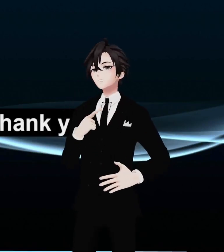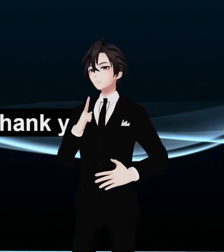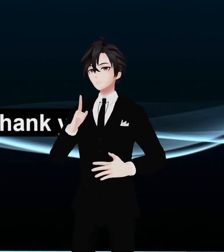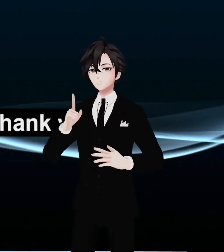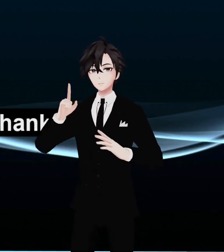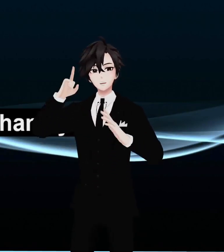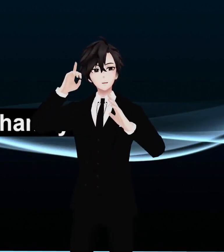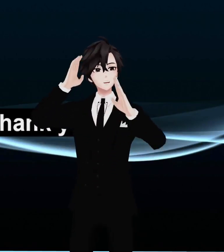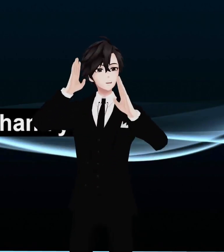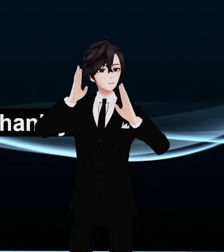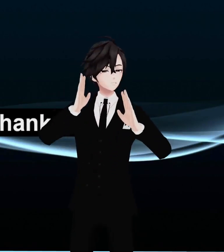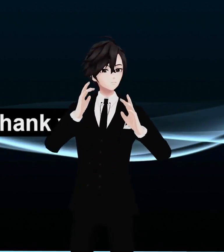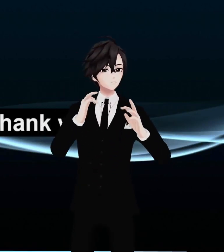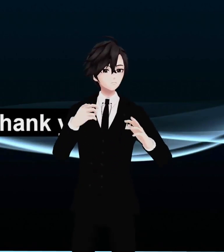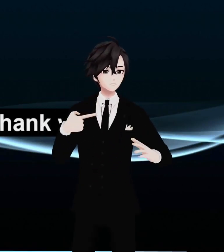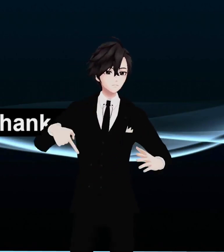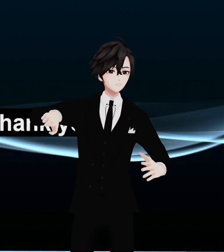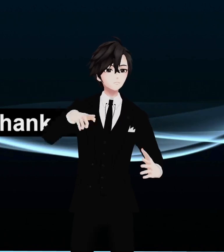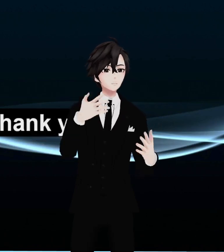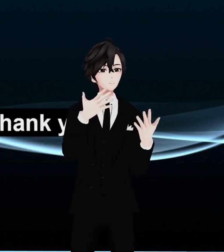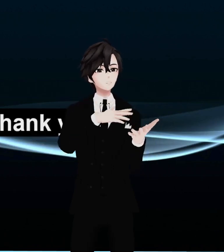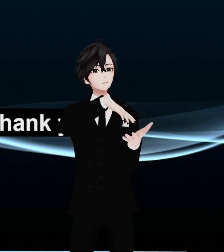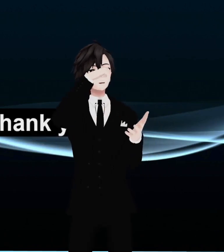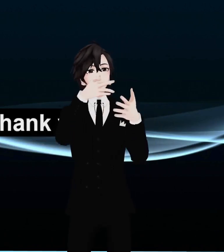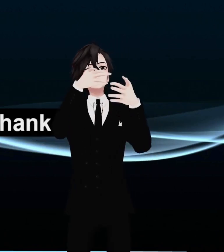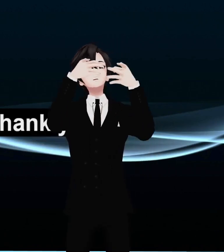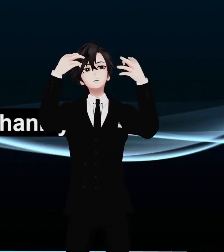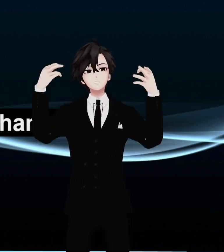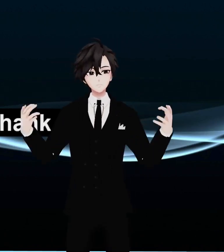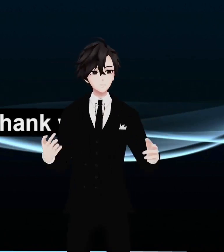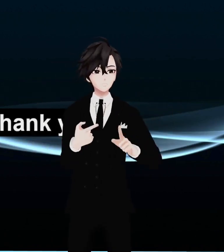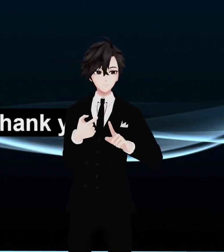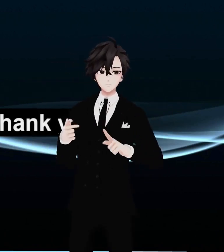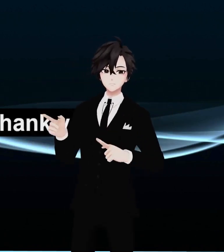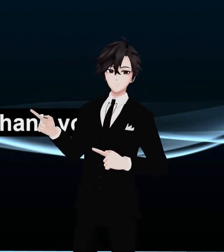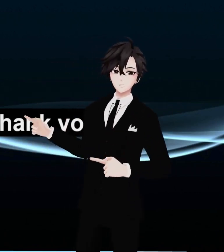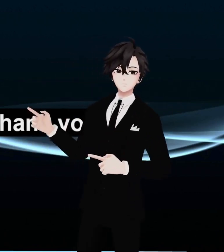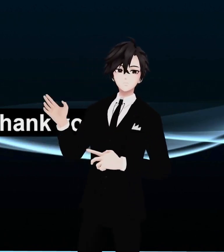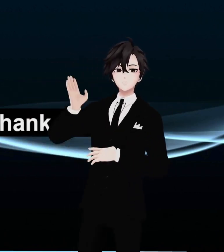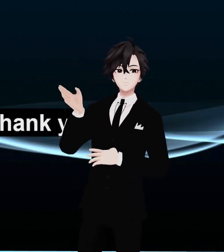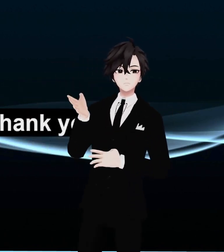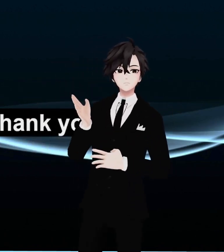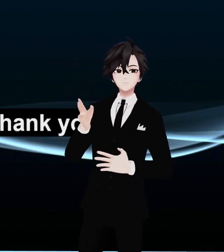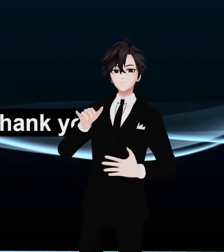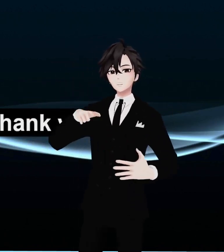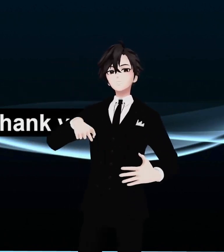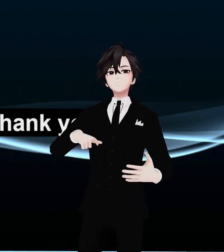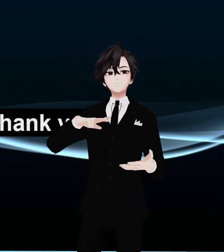Thank you all for coming and partaking in this presentation. I hope that you all had learned plenty from